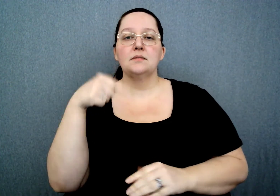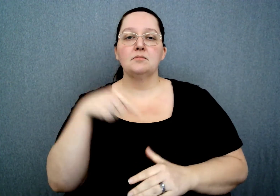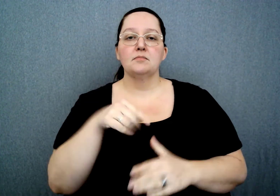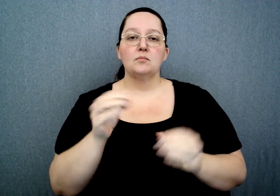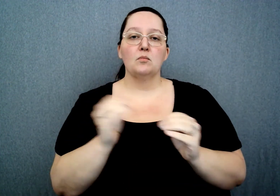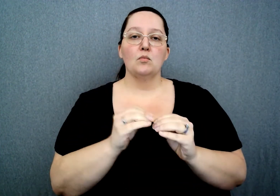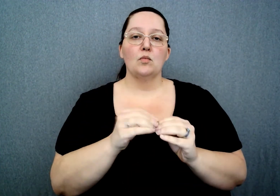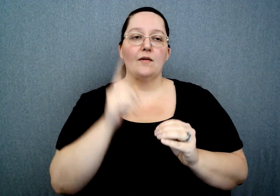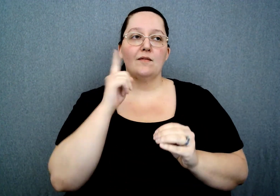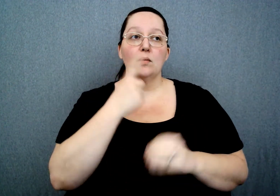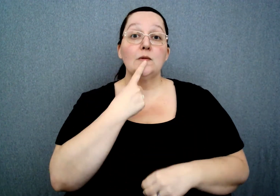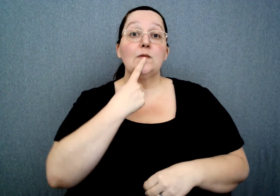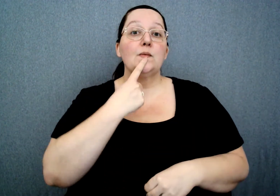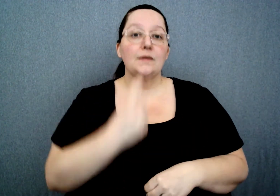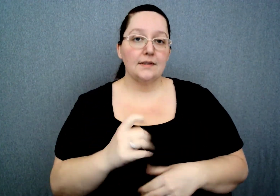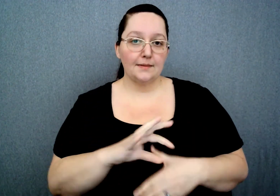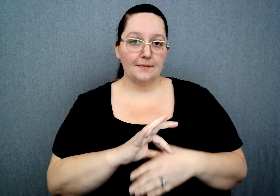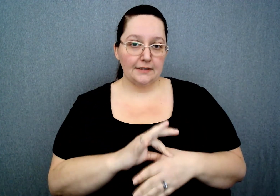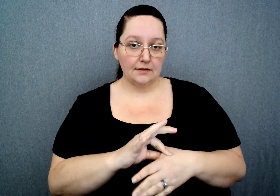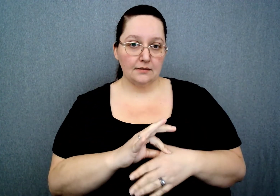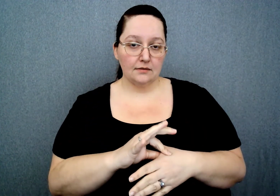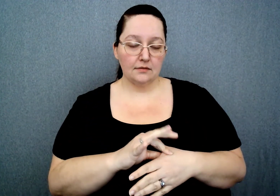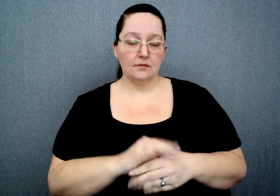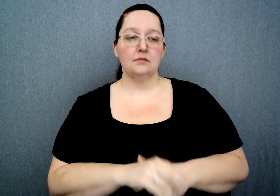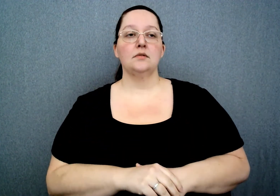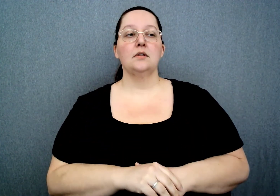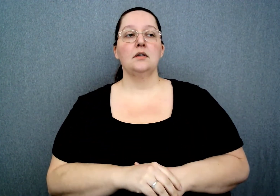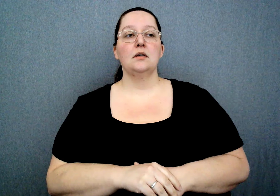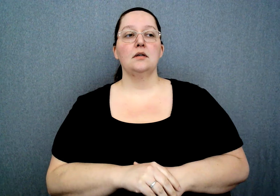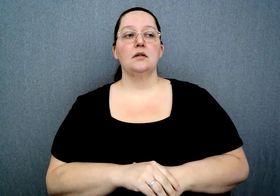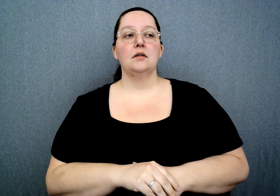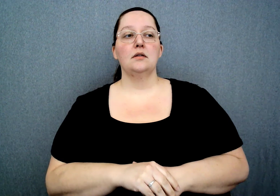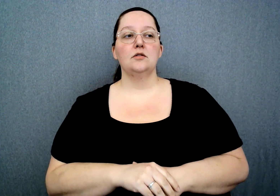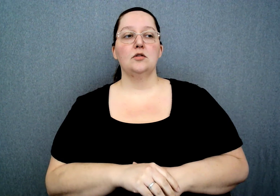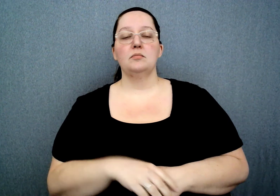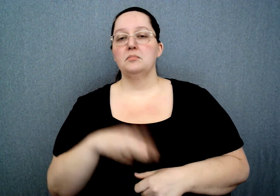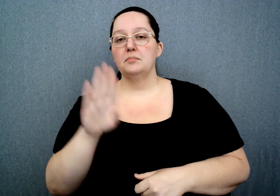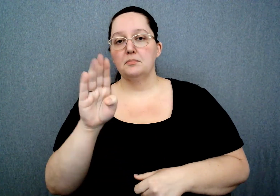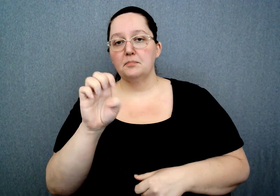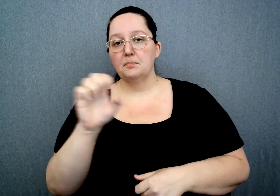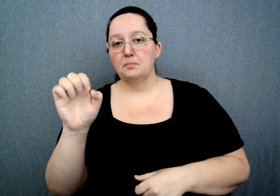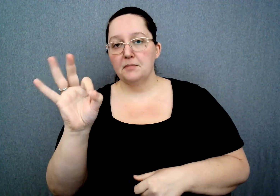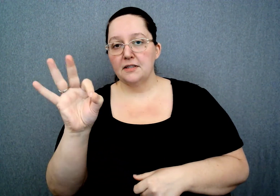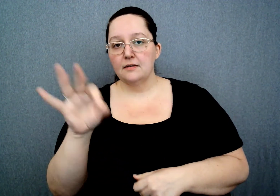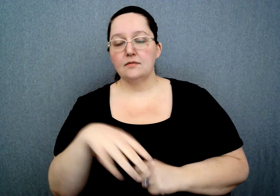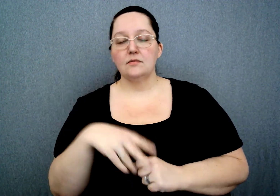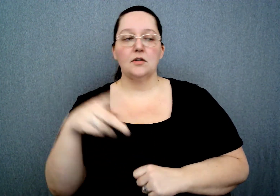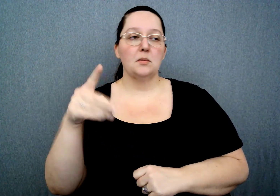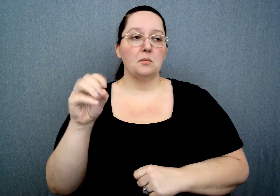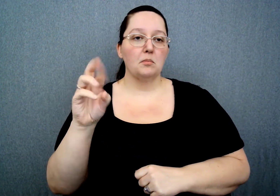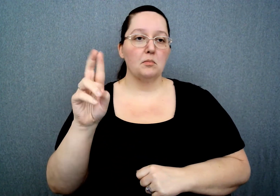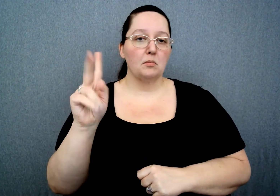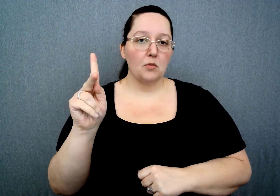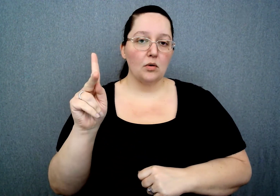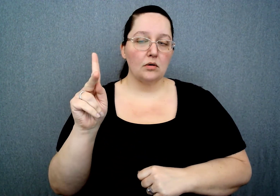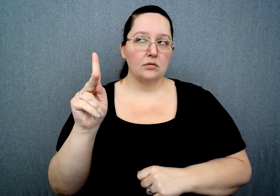Carnivore kind of thing. This is used more for red meat, honestly. We do have other signs. Beef,